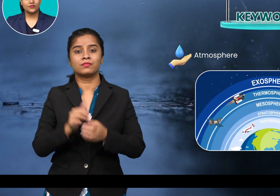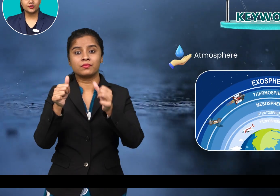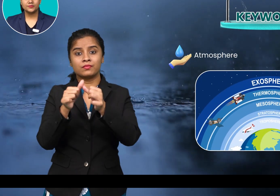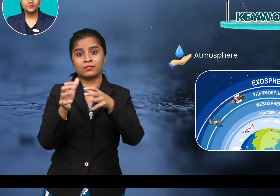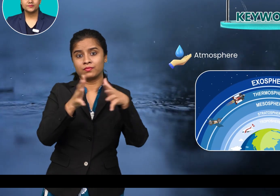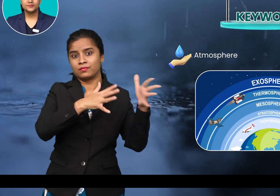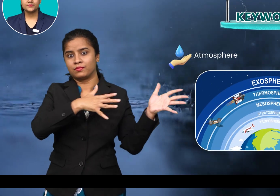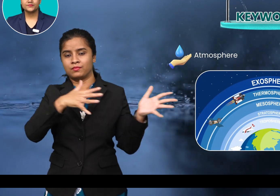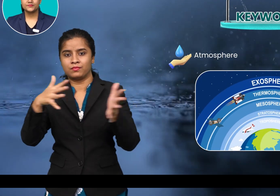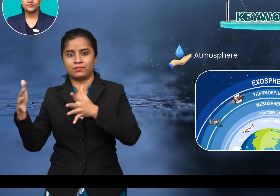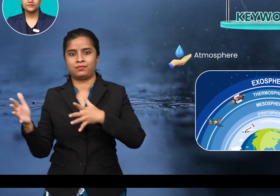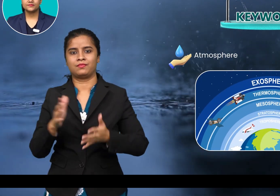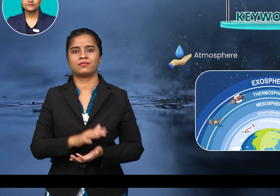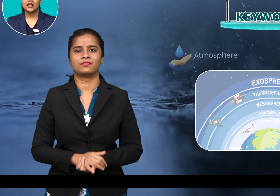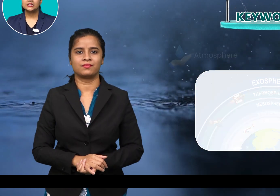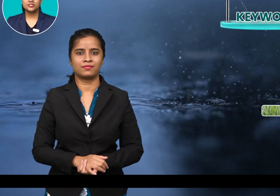atmosphere,